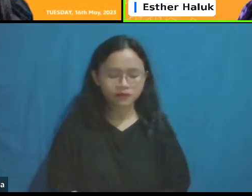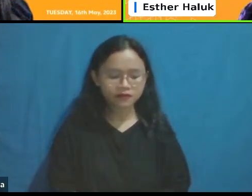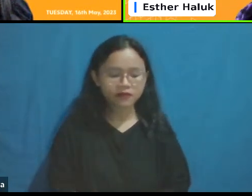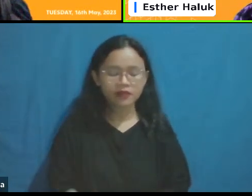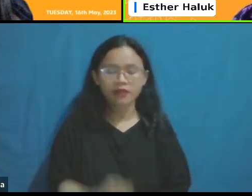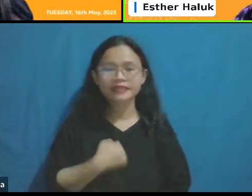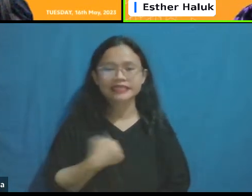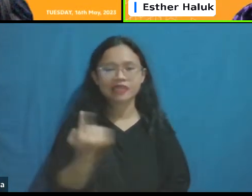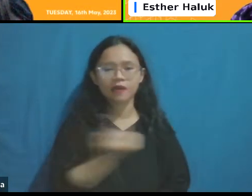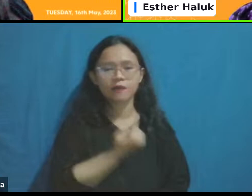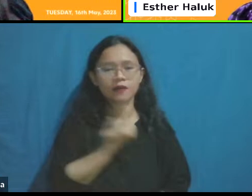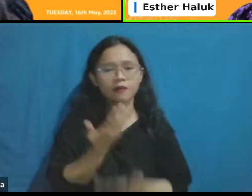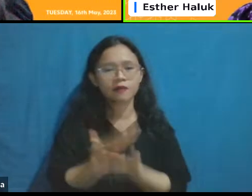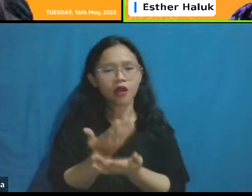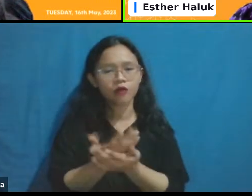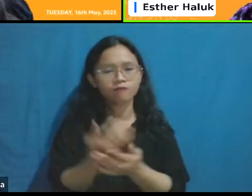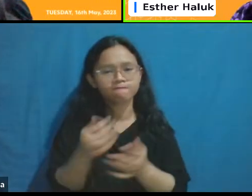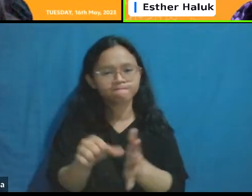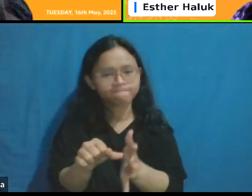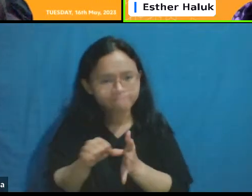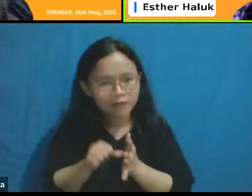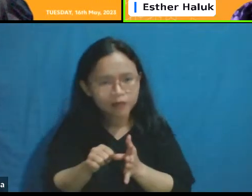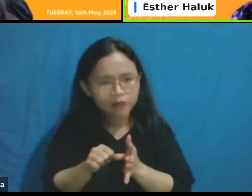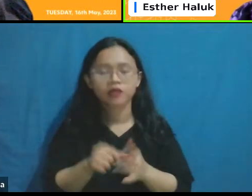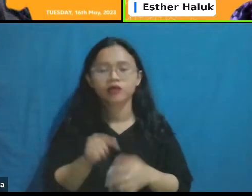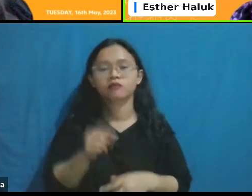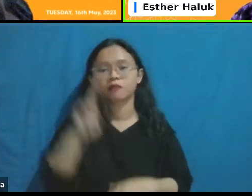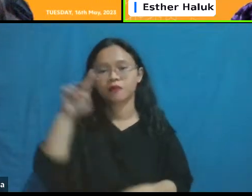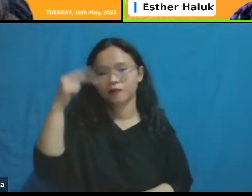this government, the Indonesian government,